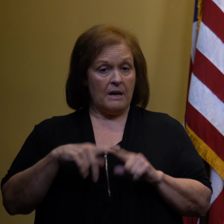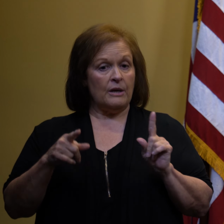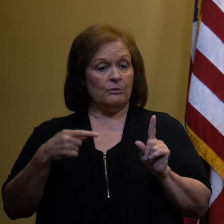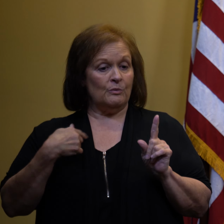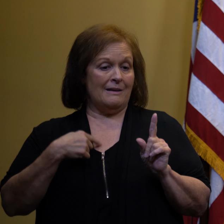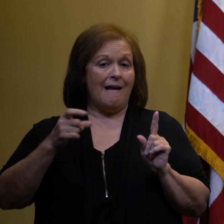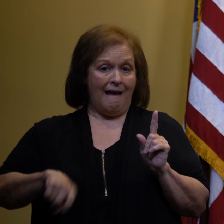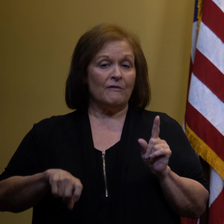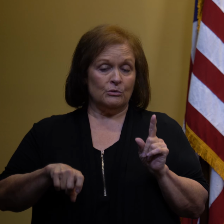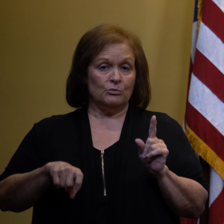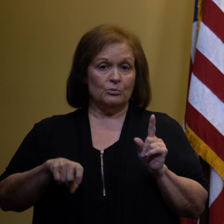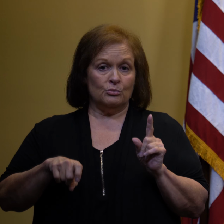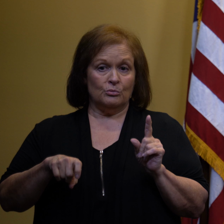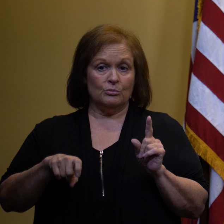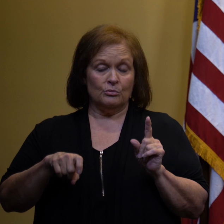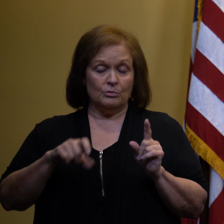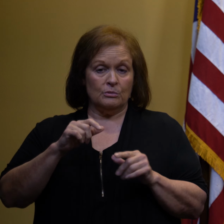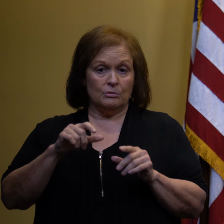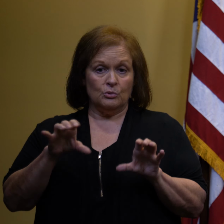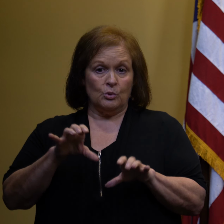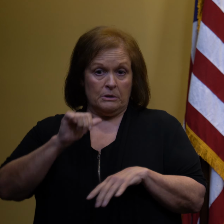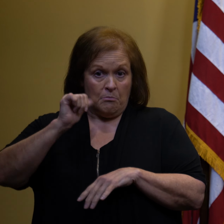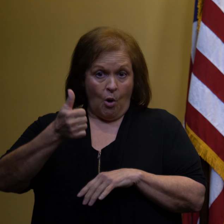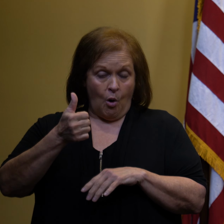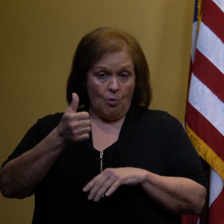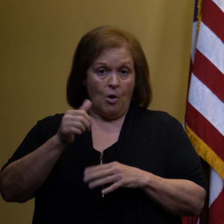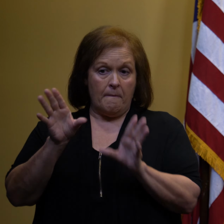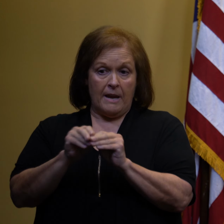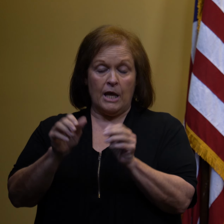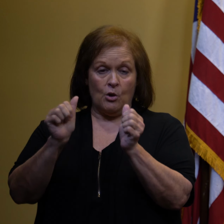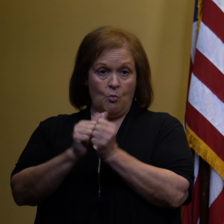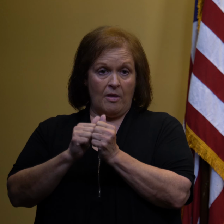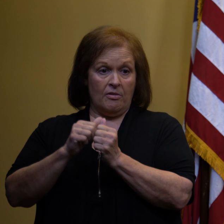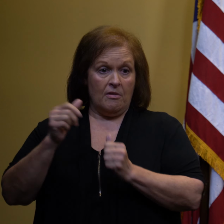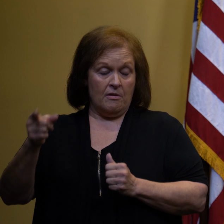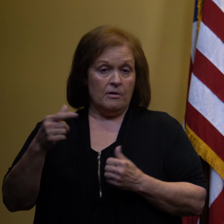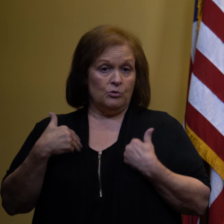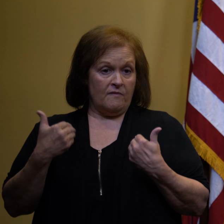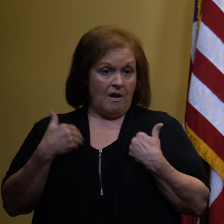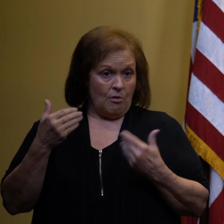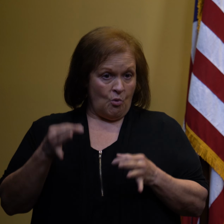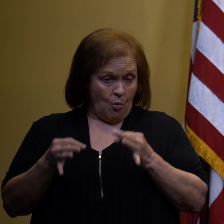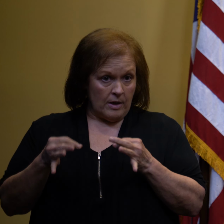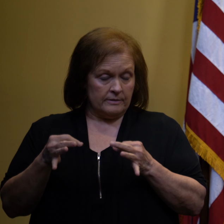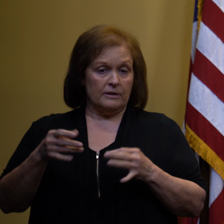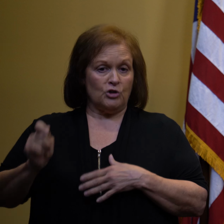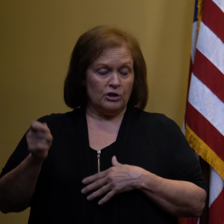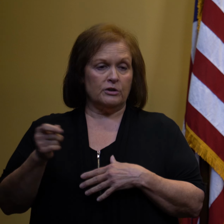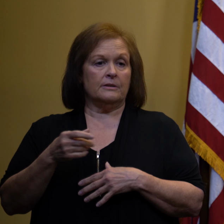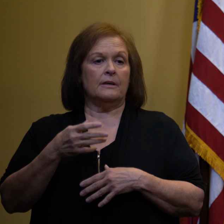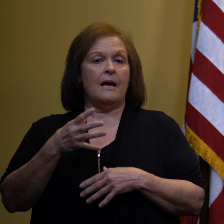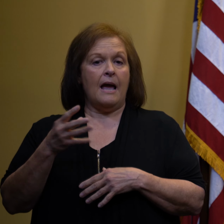that will be held on tomorrow with our juvenile court judges and partners that has been spearheaded by